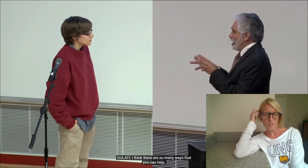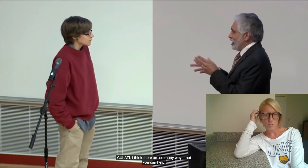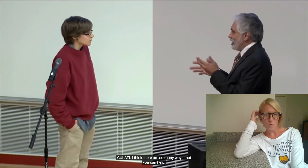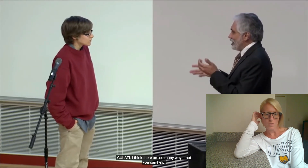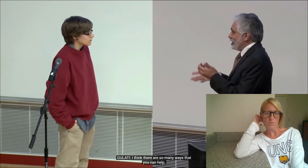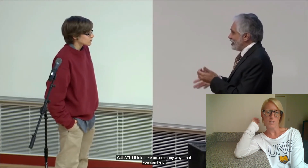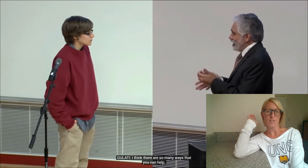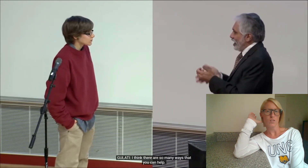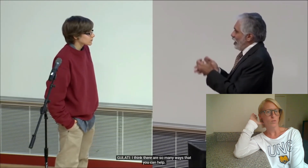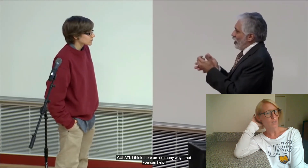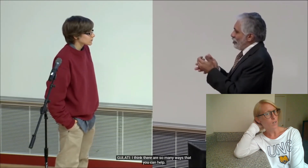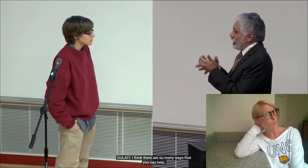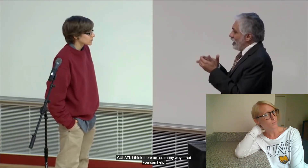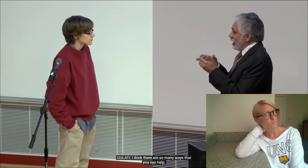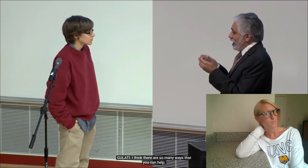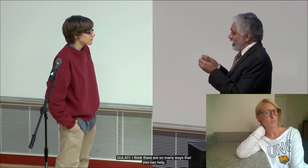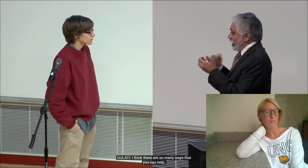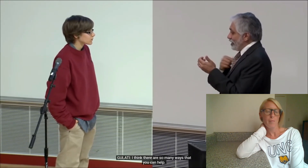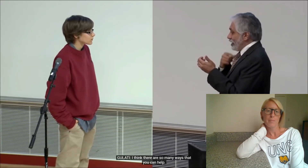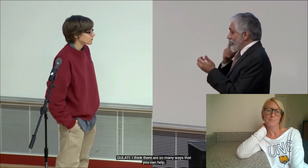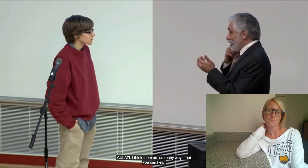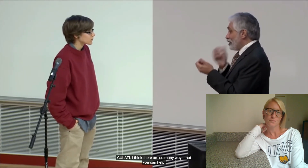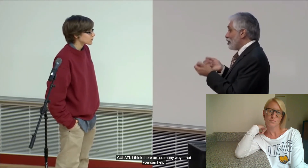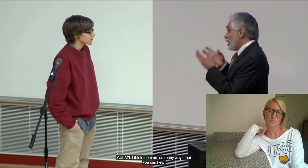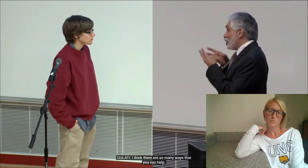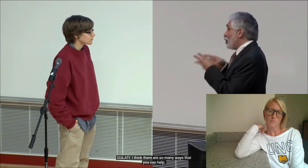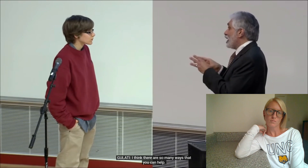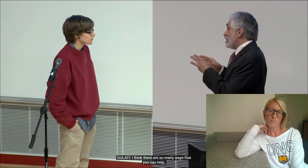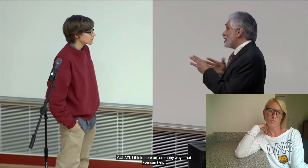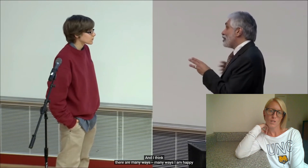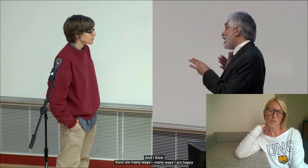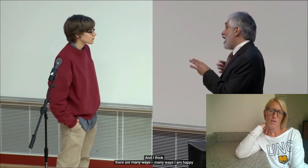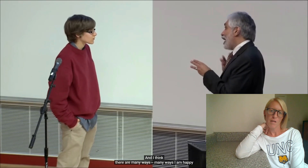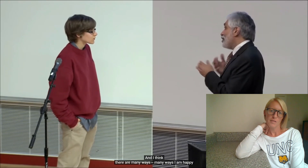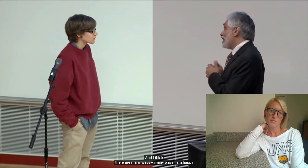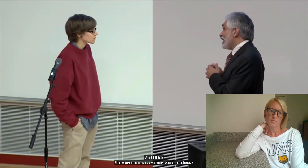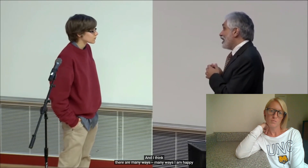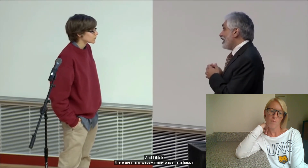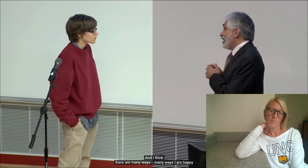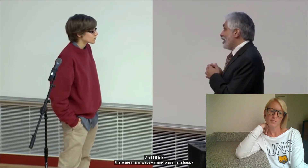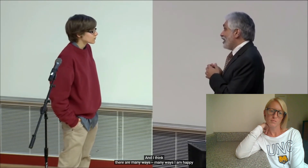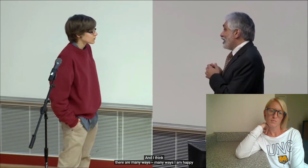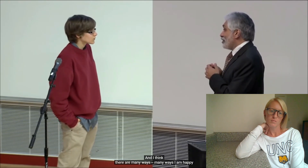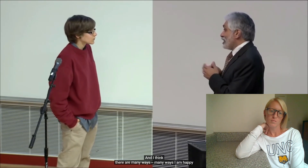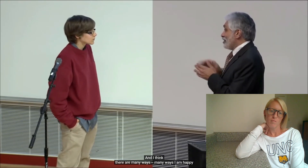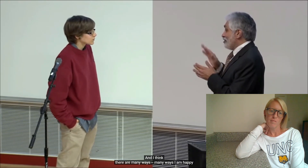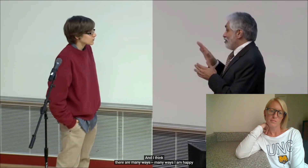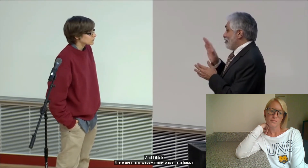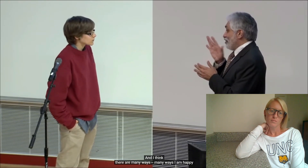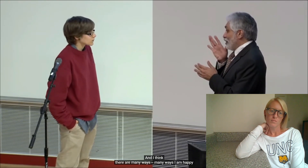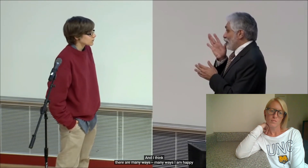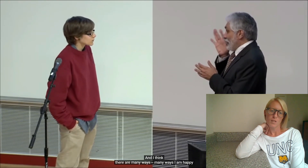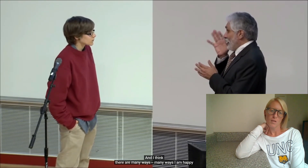I think there are so many ways that you can help. And I think there are many ways.